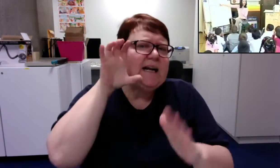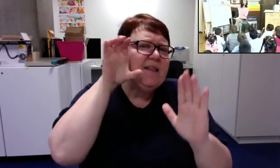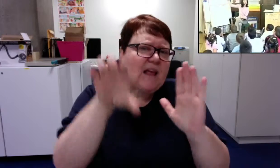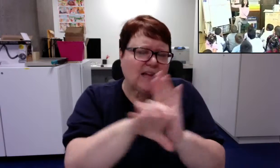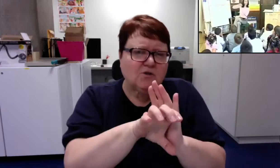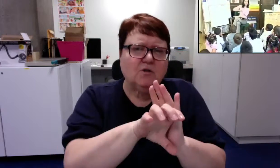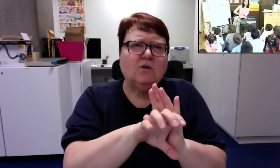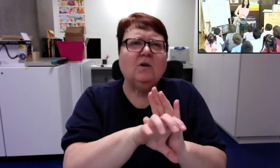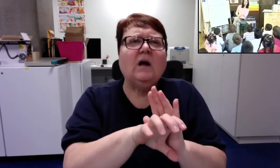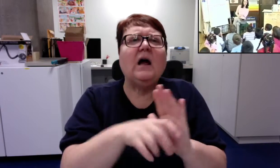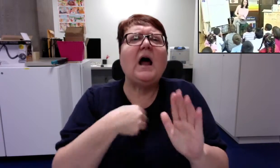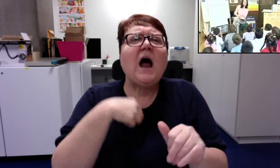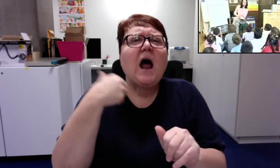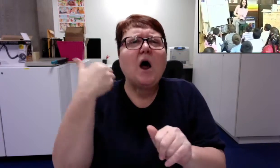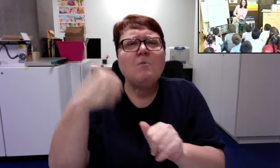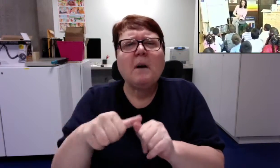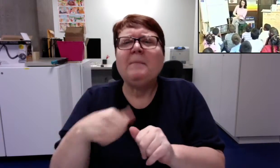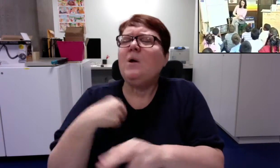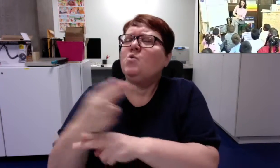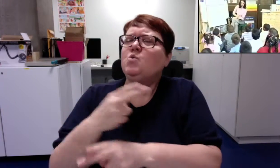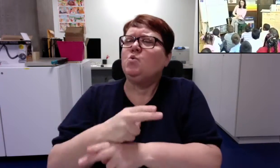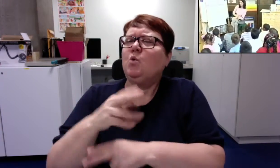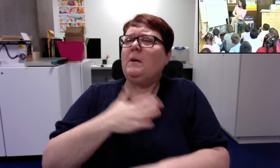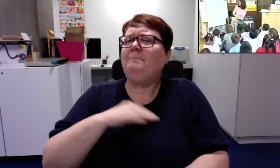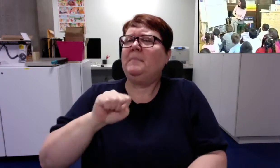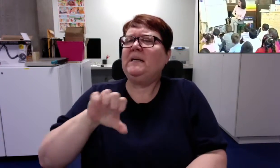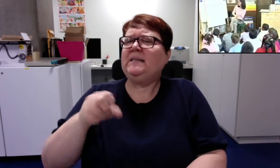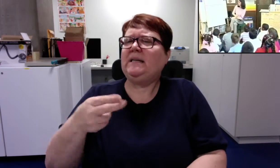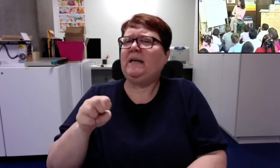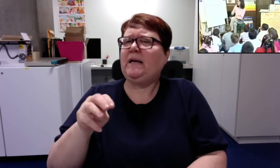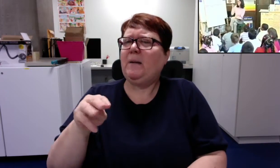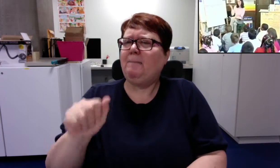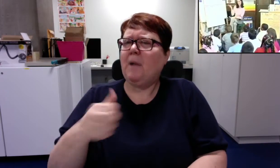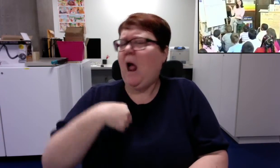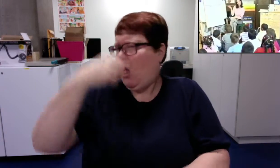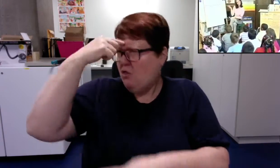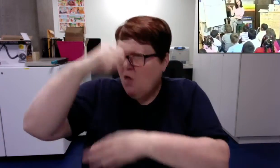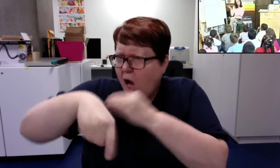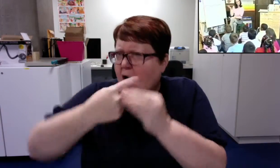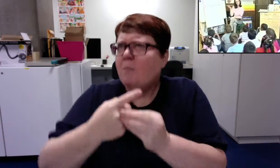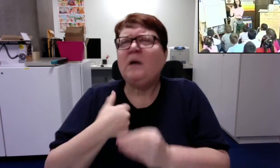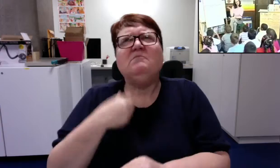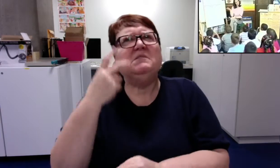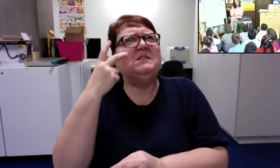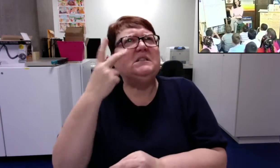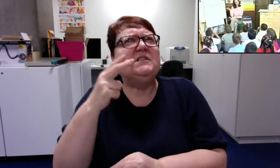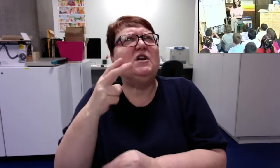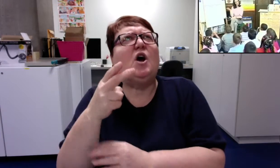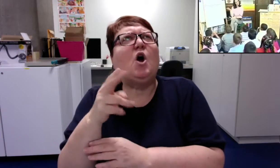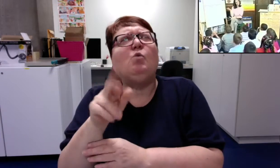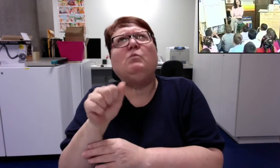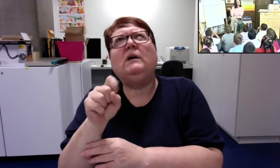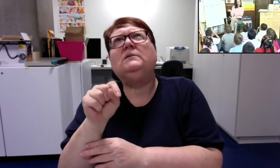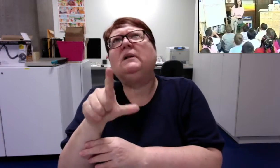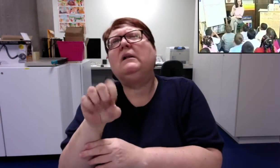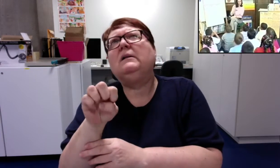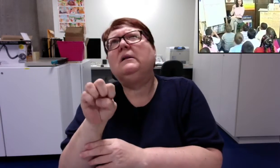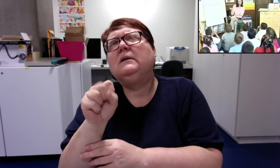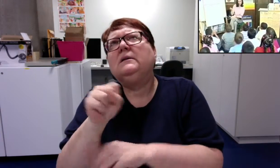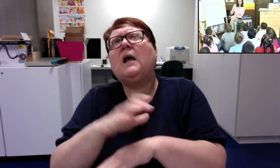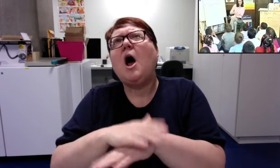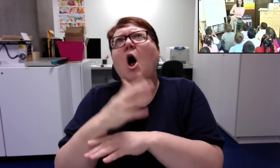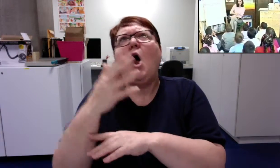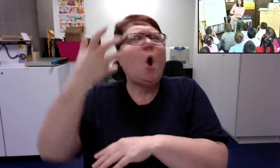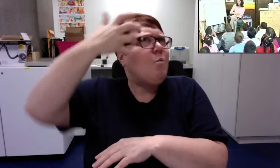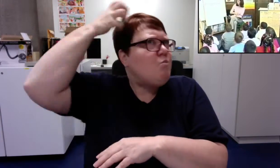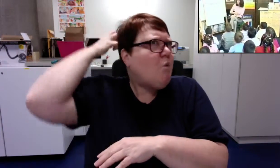illustrations. I heard Nicole say that I used my schema, which I did. I thought about, well, I've seen a bristle on a brush, and maybe that word